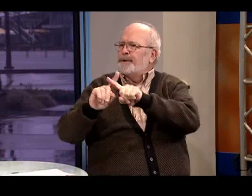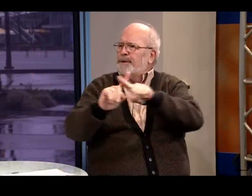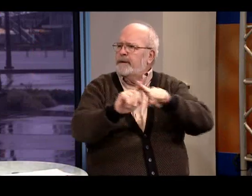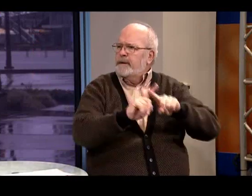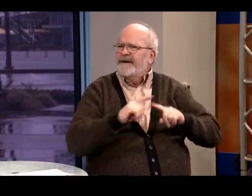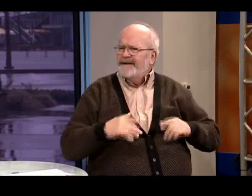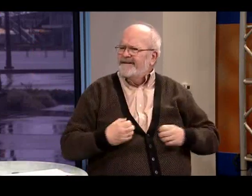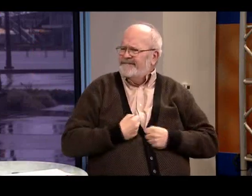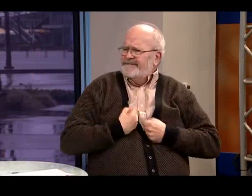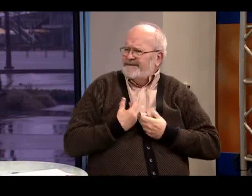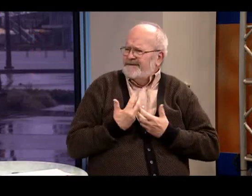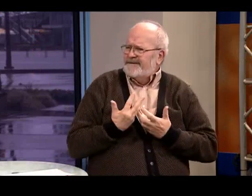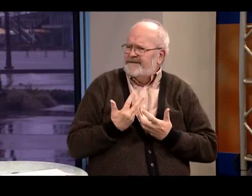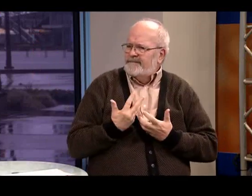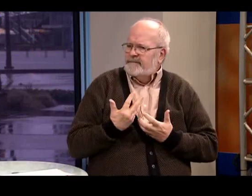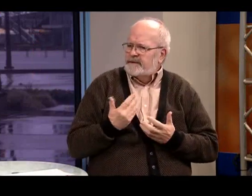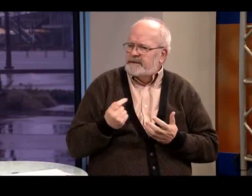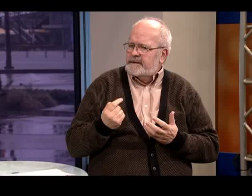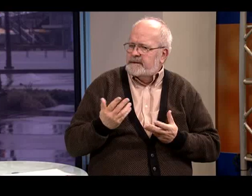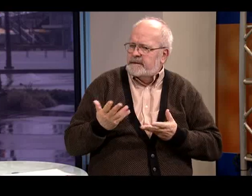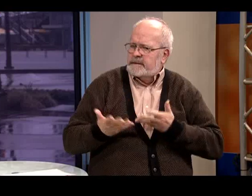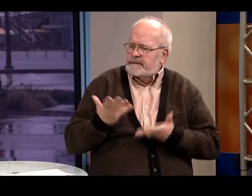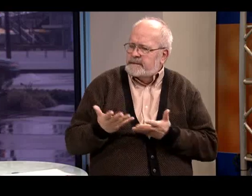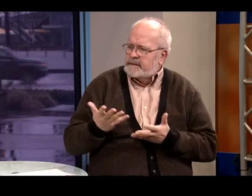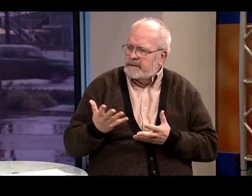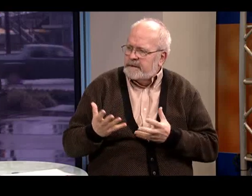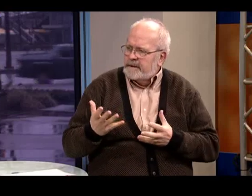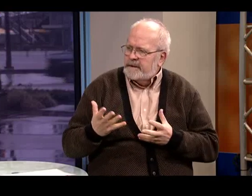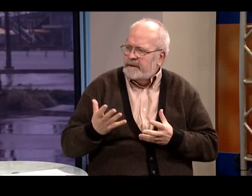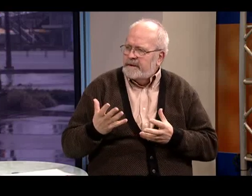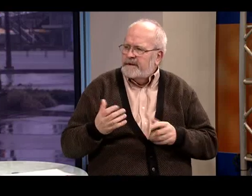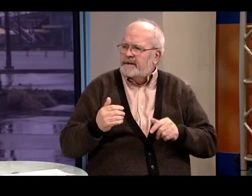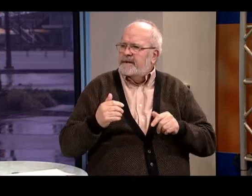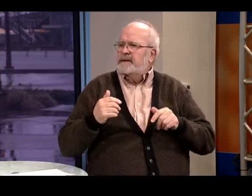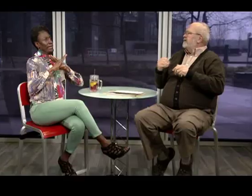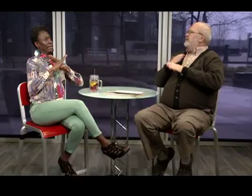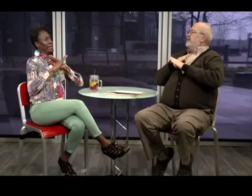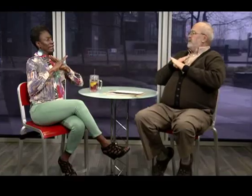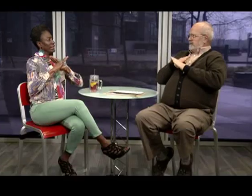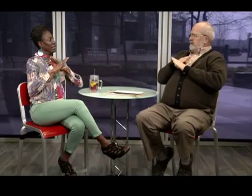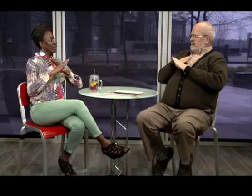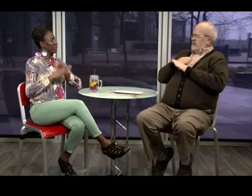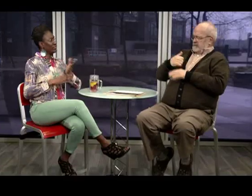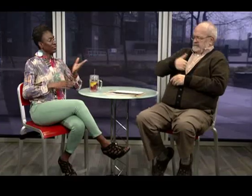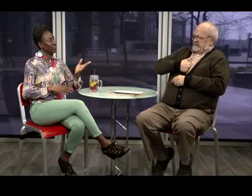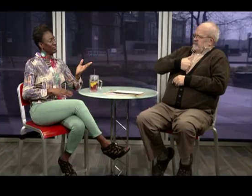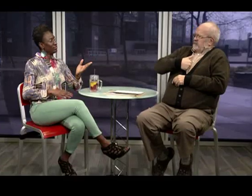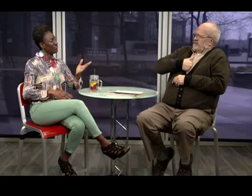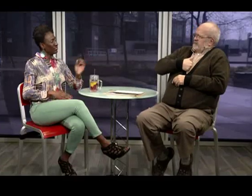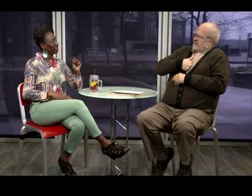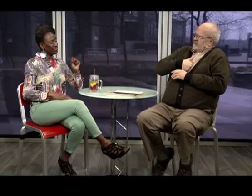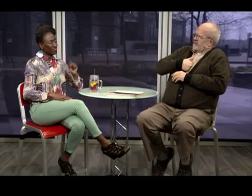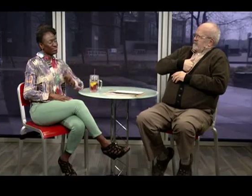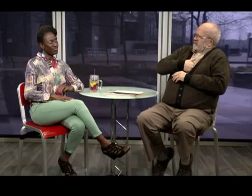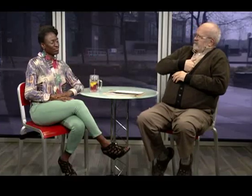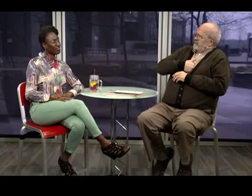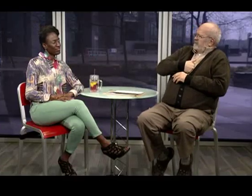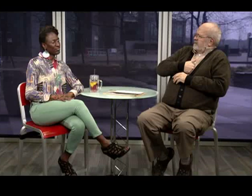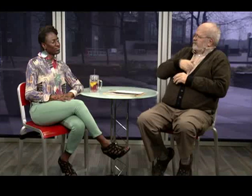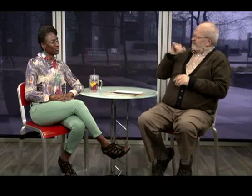in a number of different areas, but they're stuck. They have barriers. Yeah, I see what you mean.